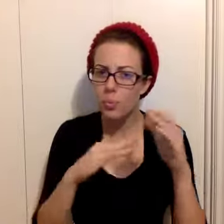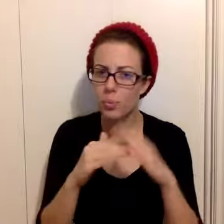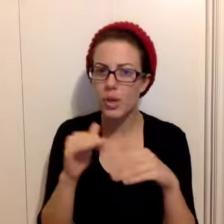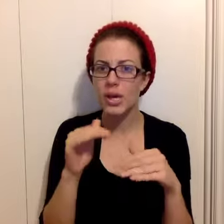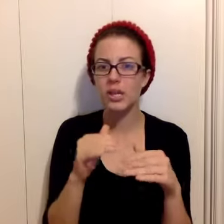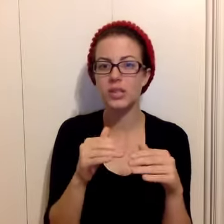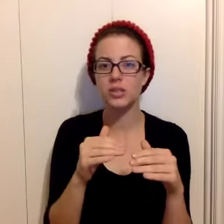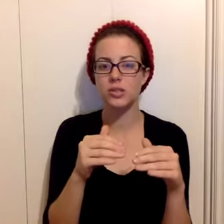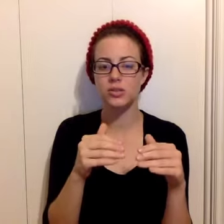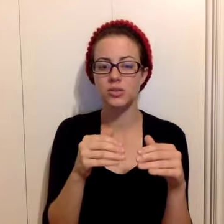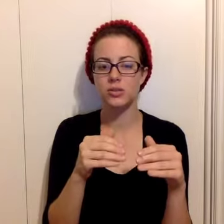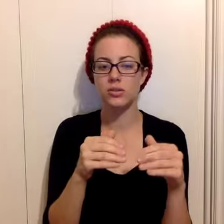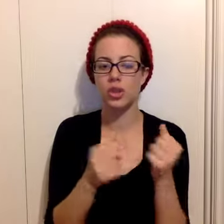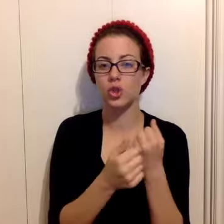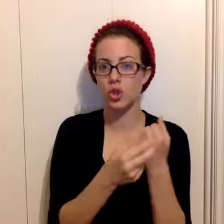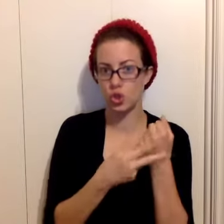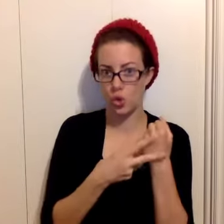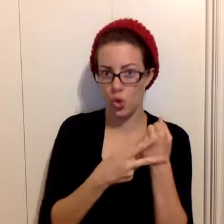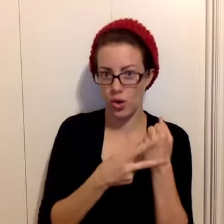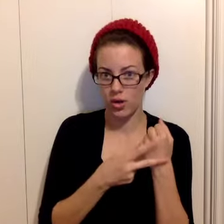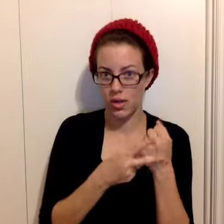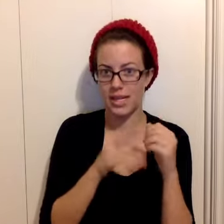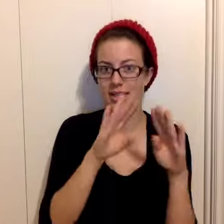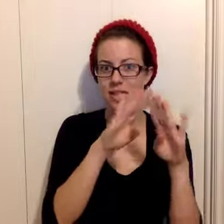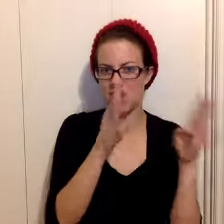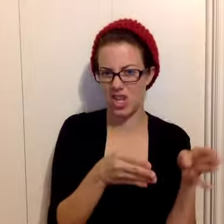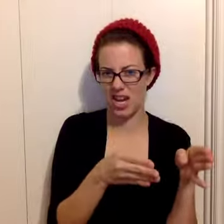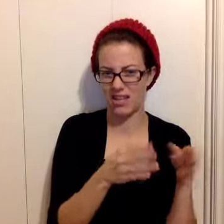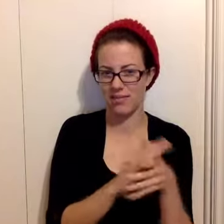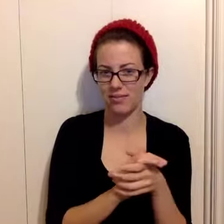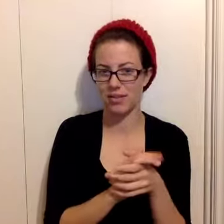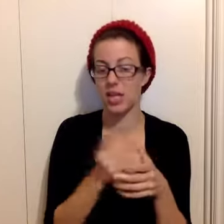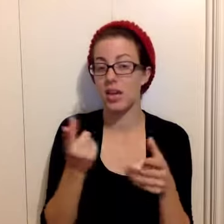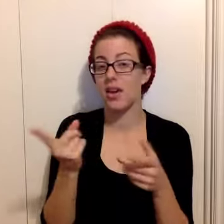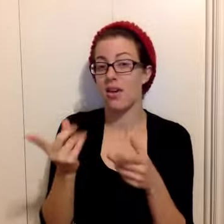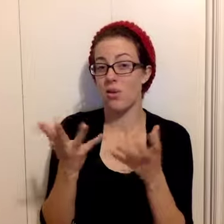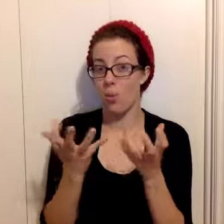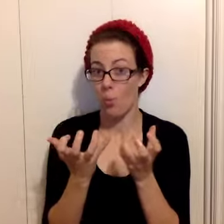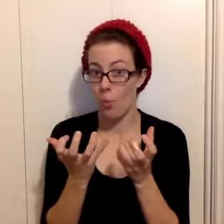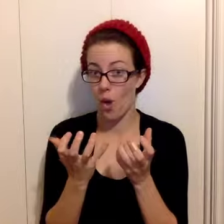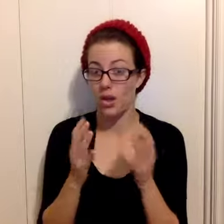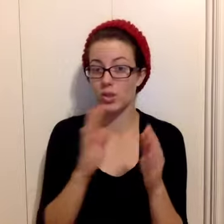And he wants the walls and the roof of his shed to be made out of plywood.